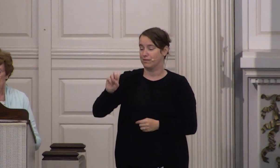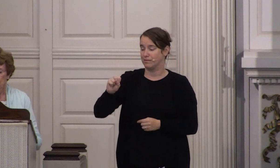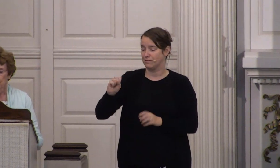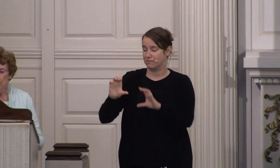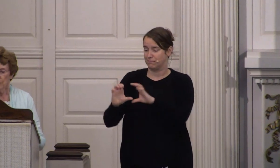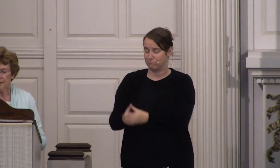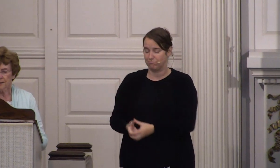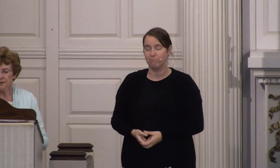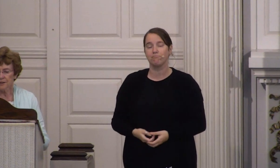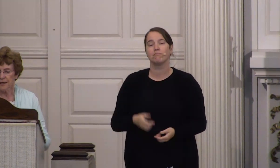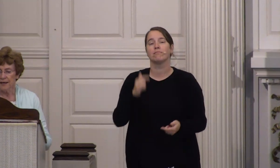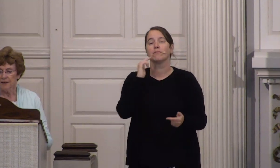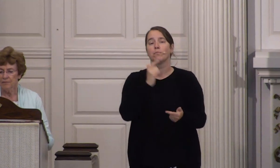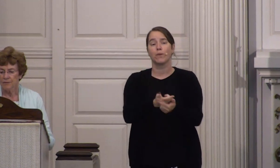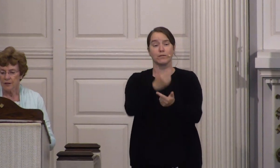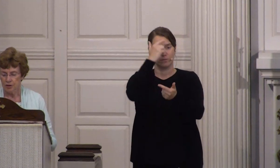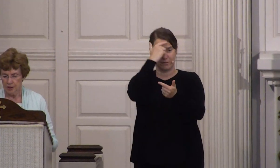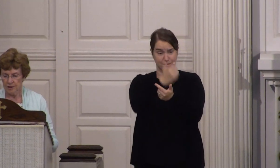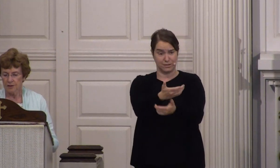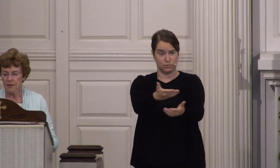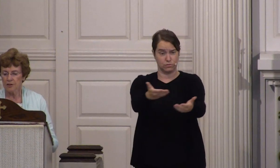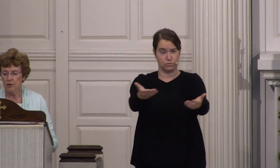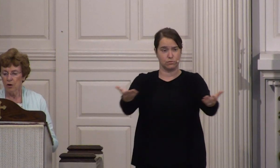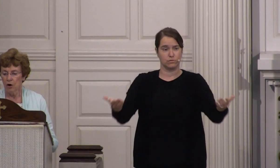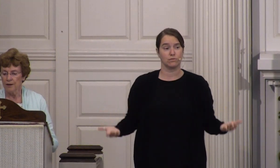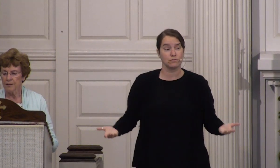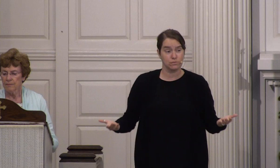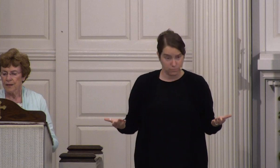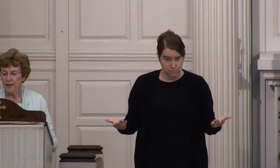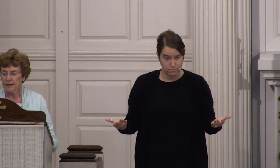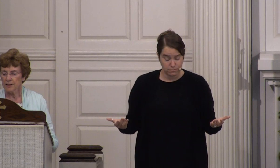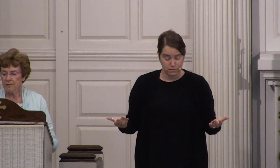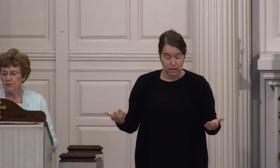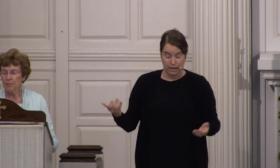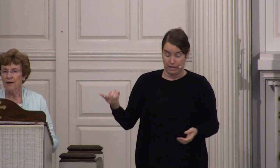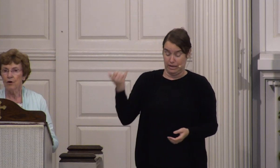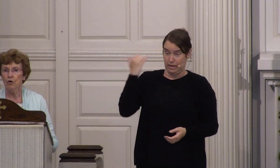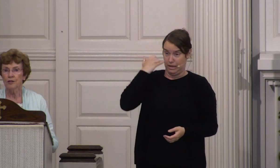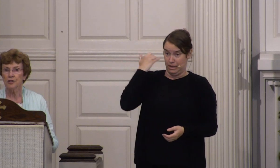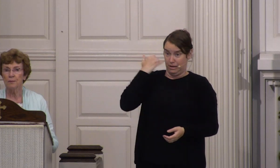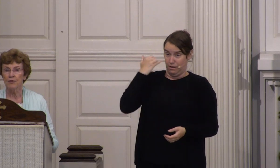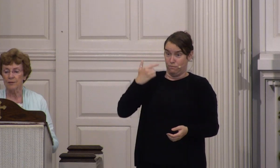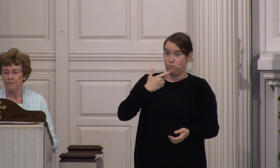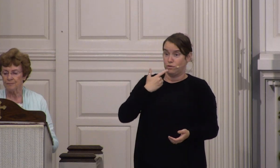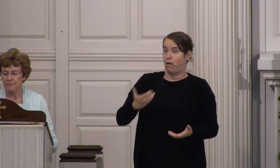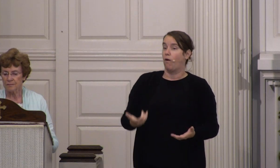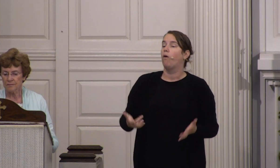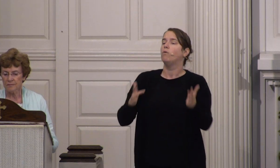no one can say, Jesus is Lord, except by the Holy Spirit.